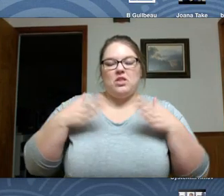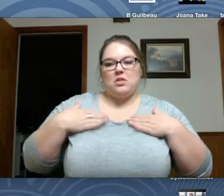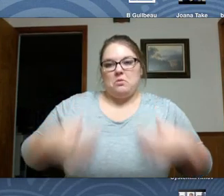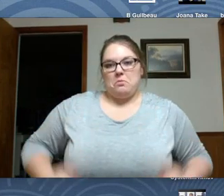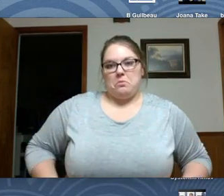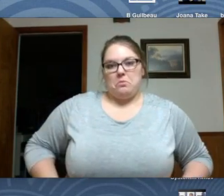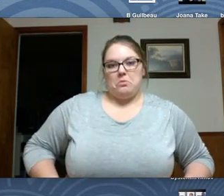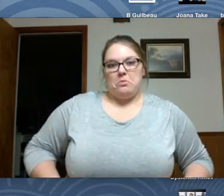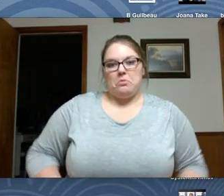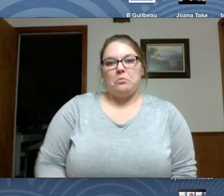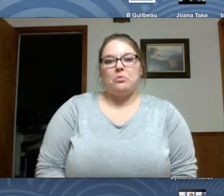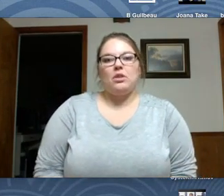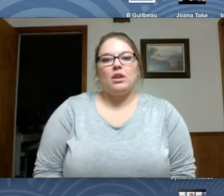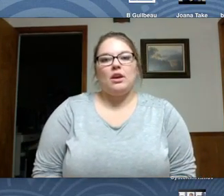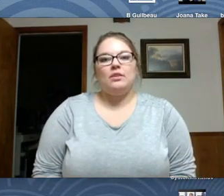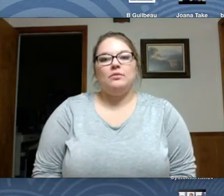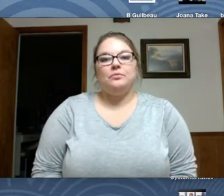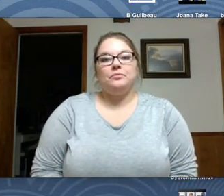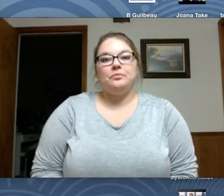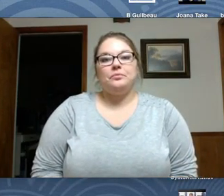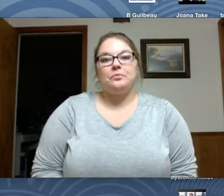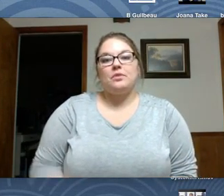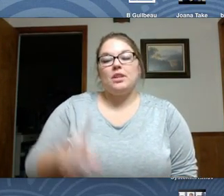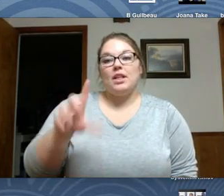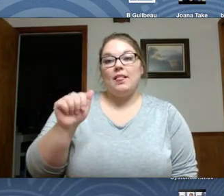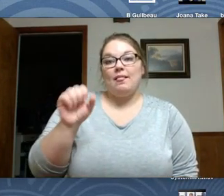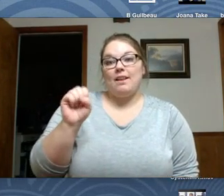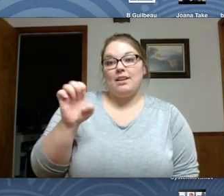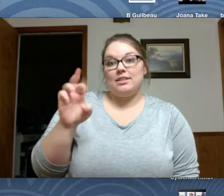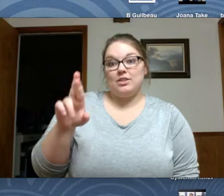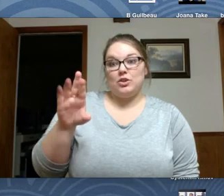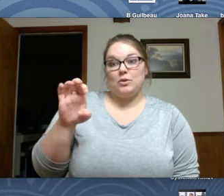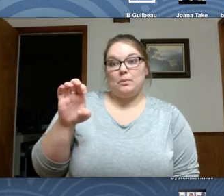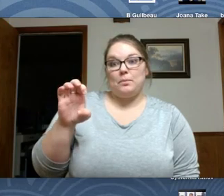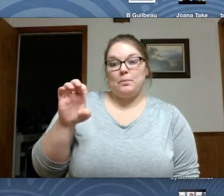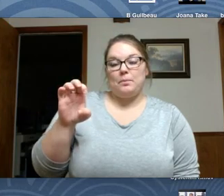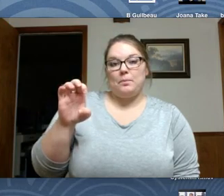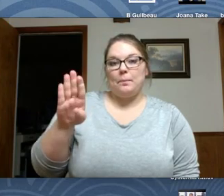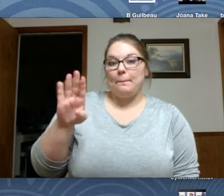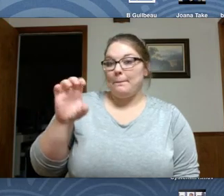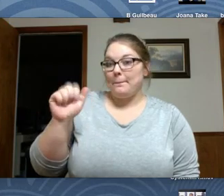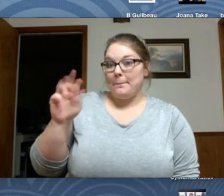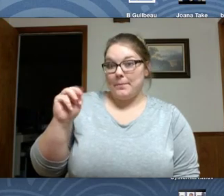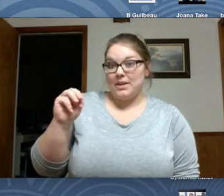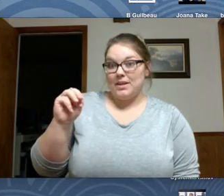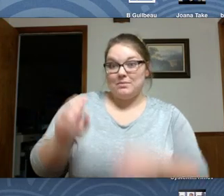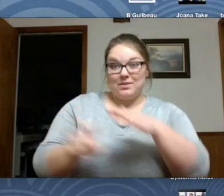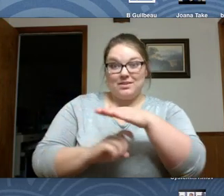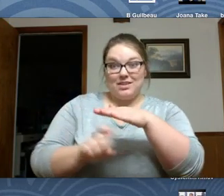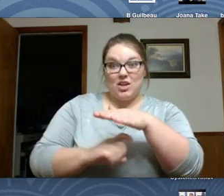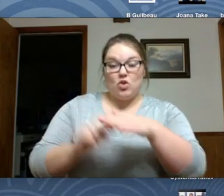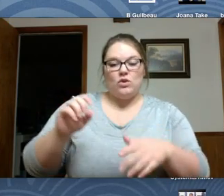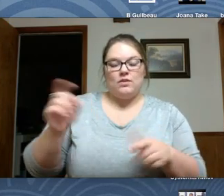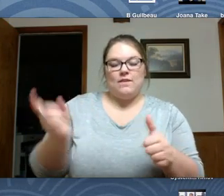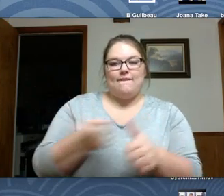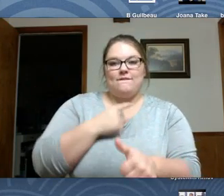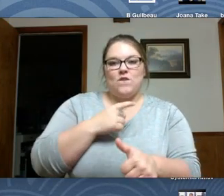beam scanner is said to be the first device to identify the